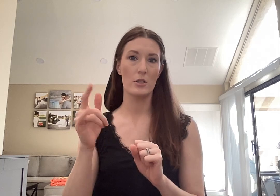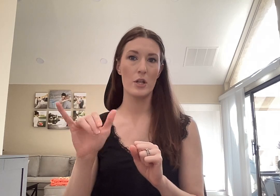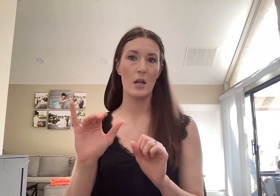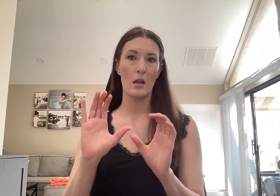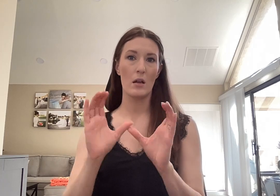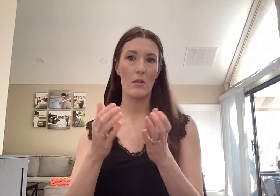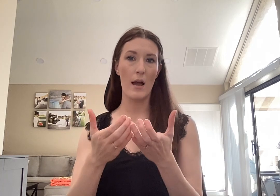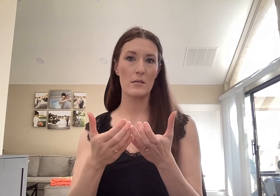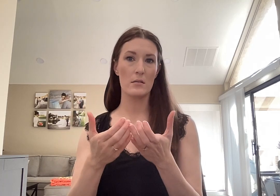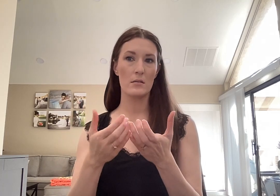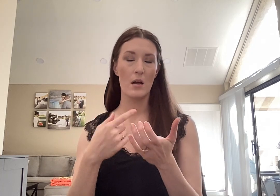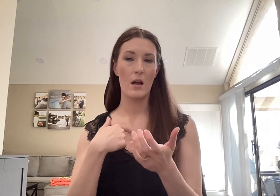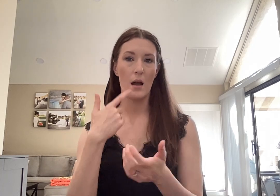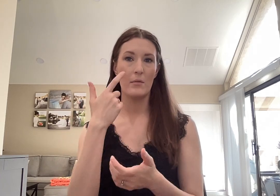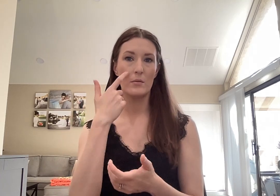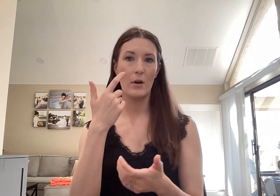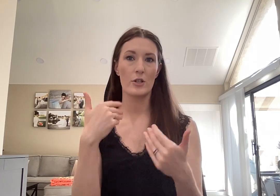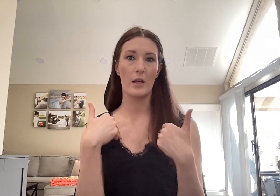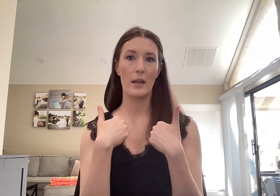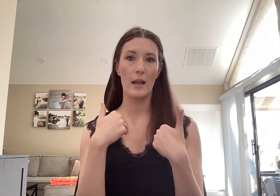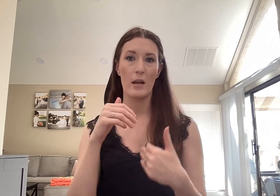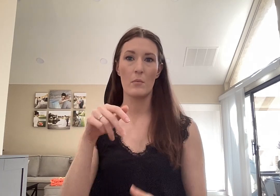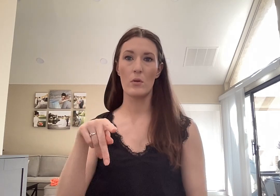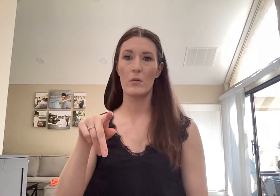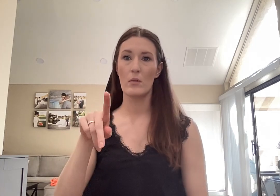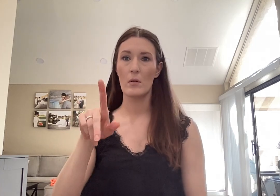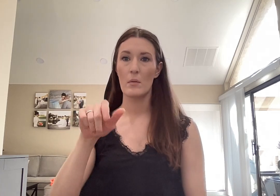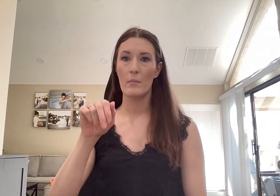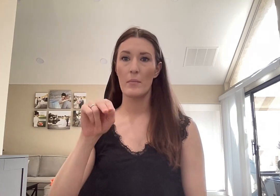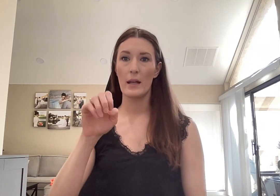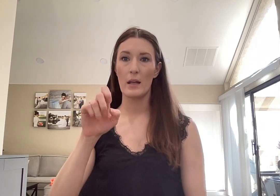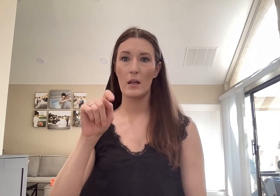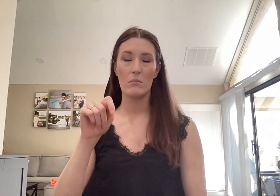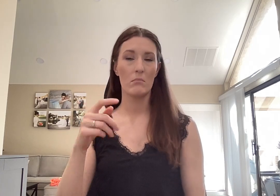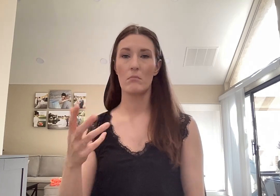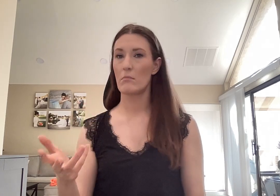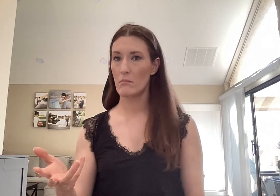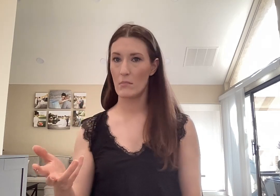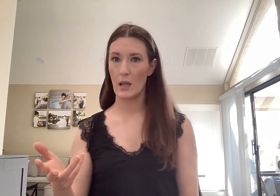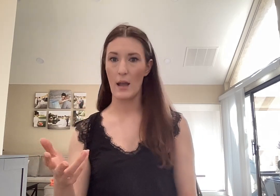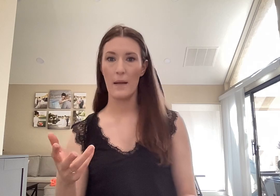zoology class. I was watching Animal Planet. Okay.